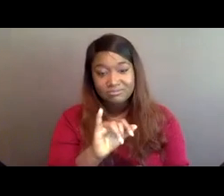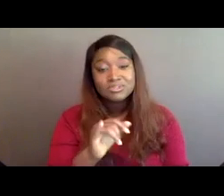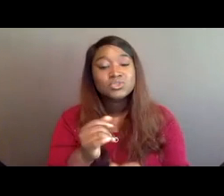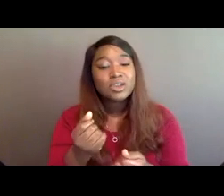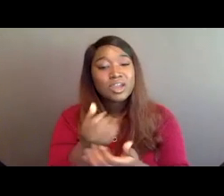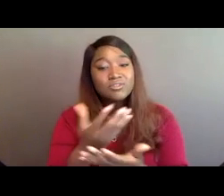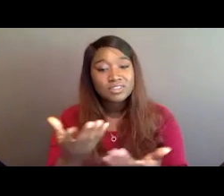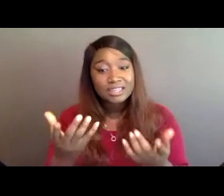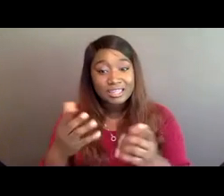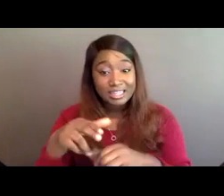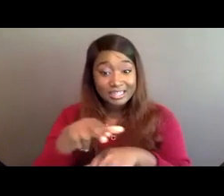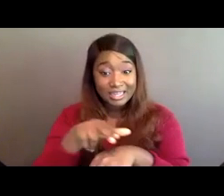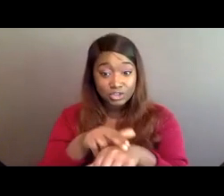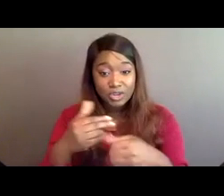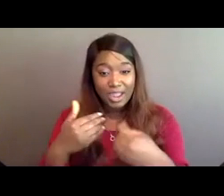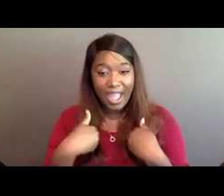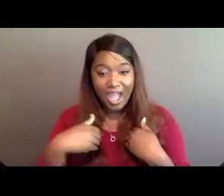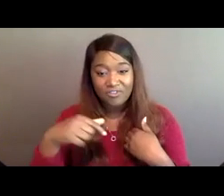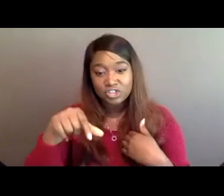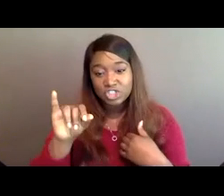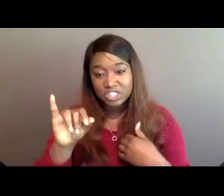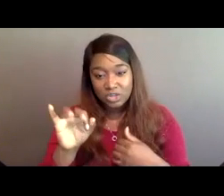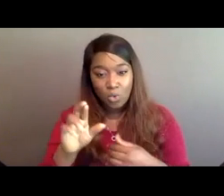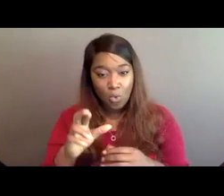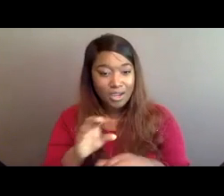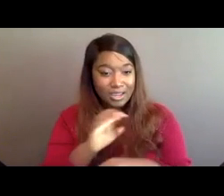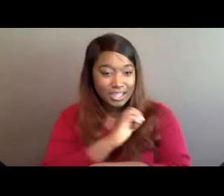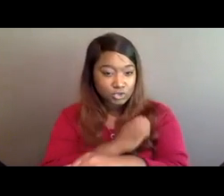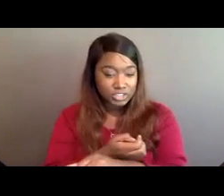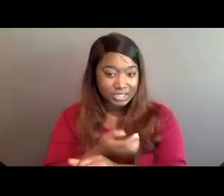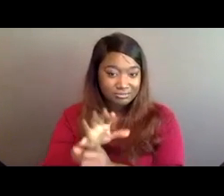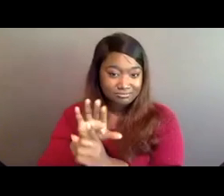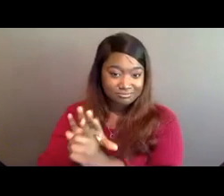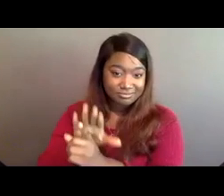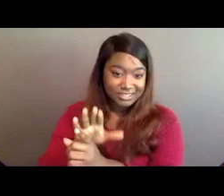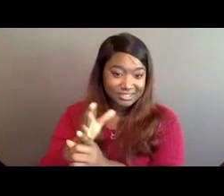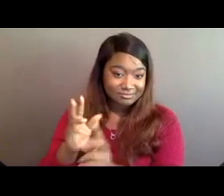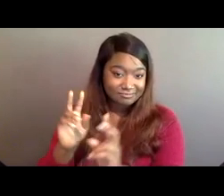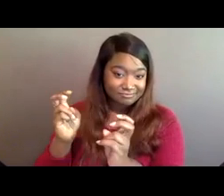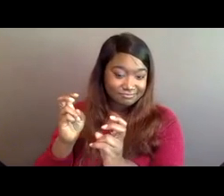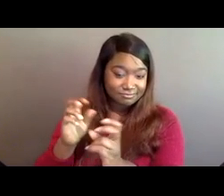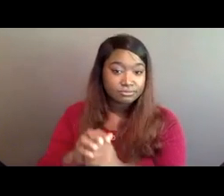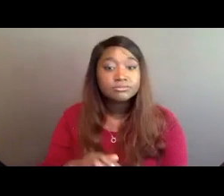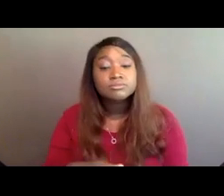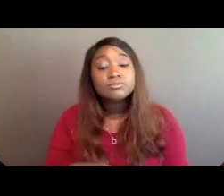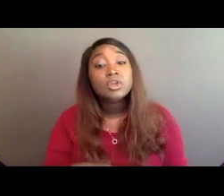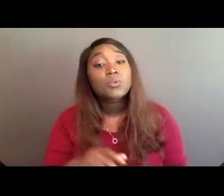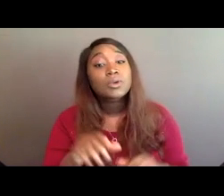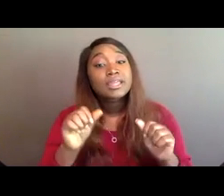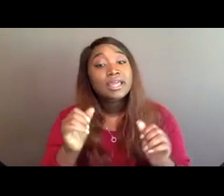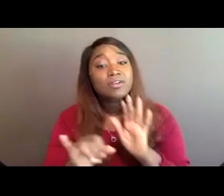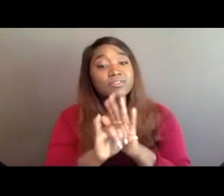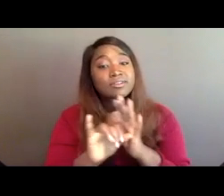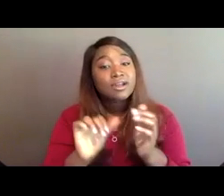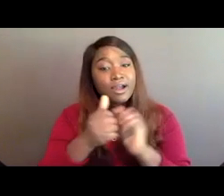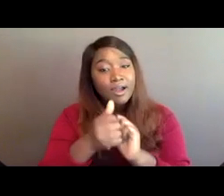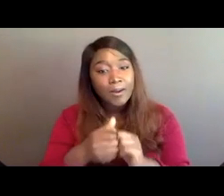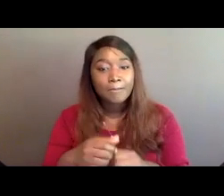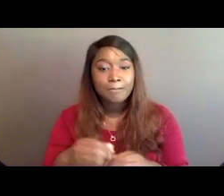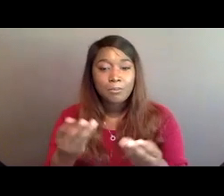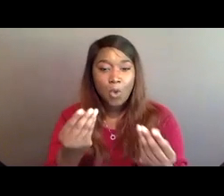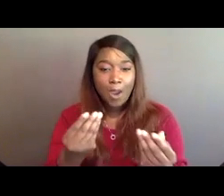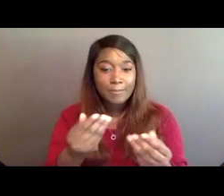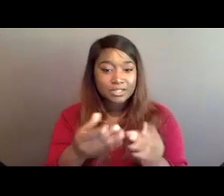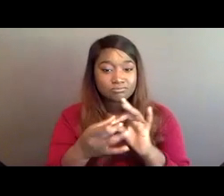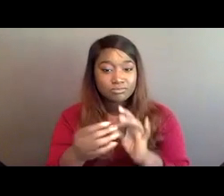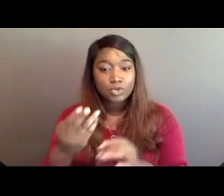has a qi or an energetic signature, right? And we can identify this within properties of herbs as well as properties of